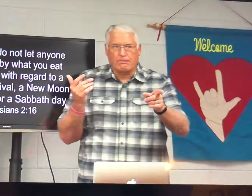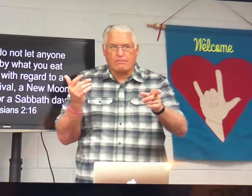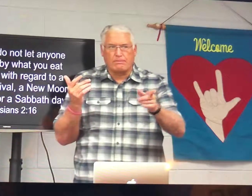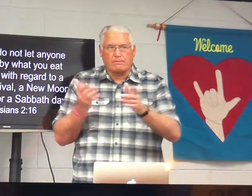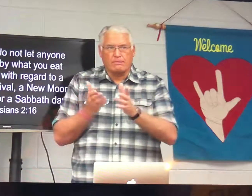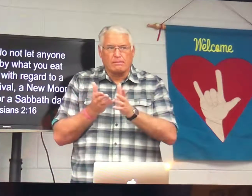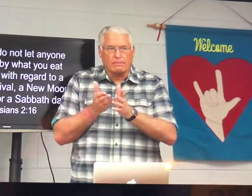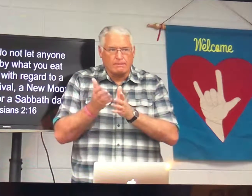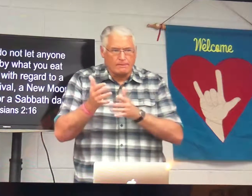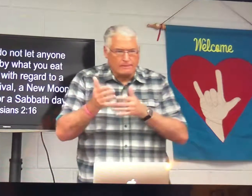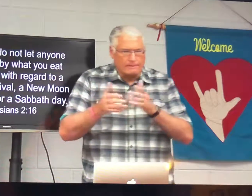Yeah, but you're real.